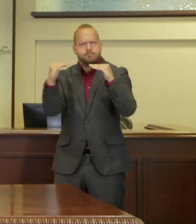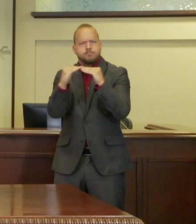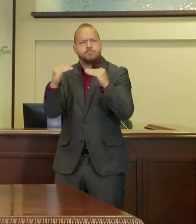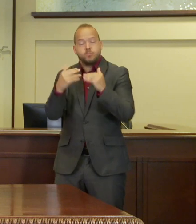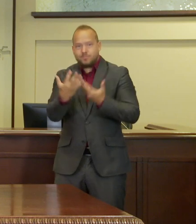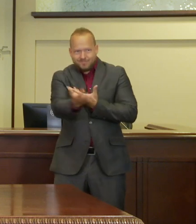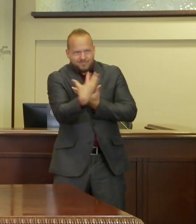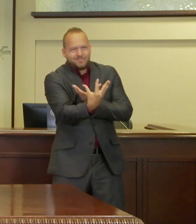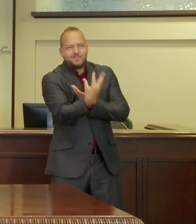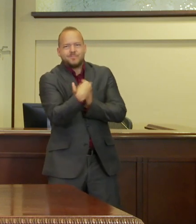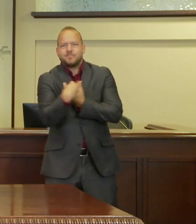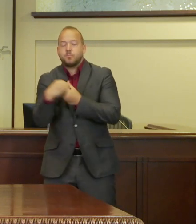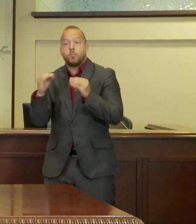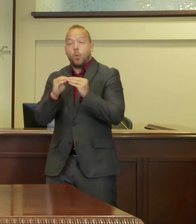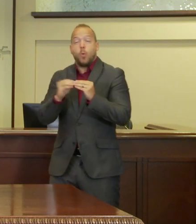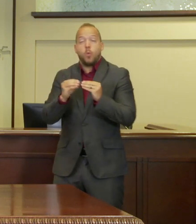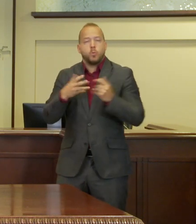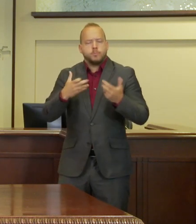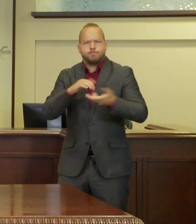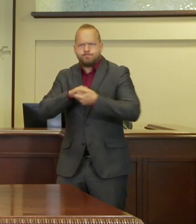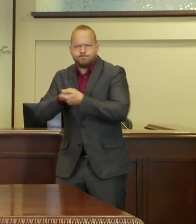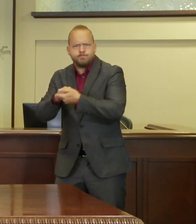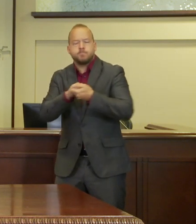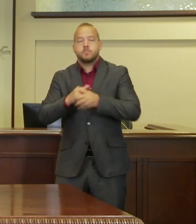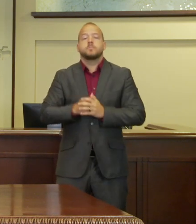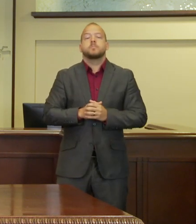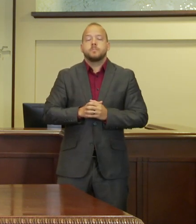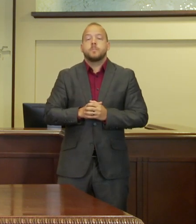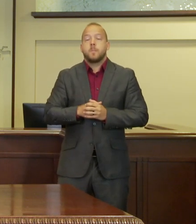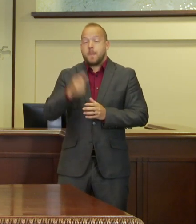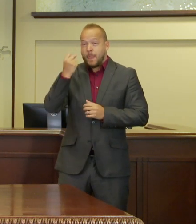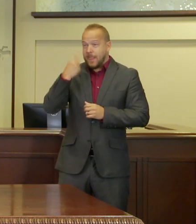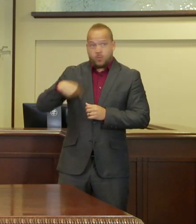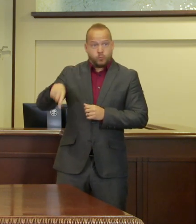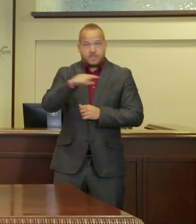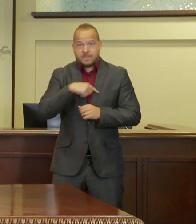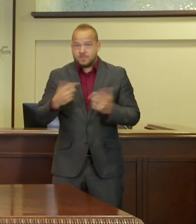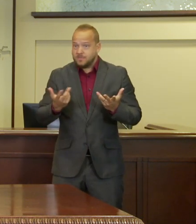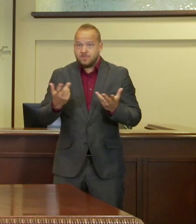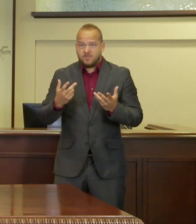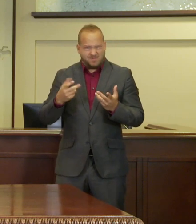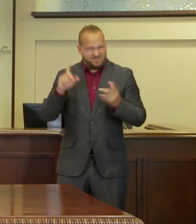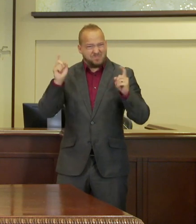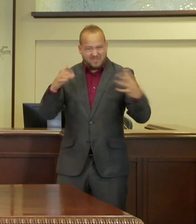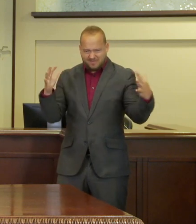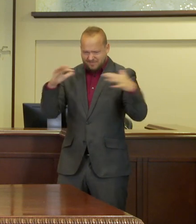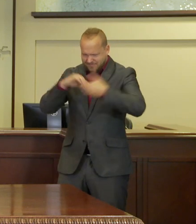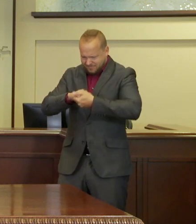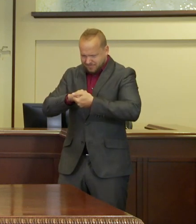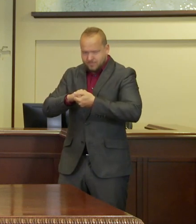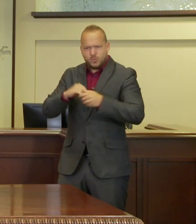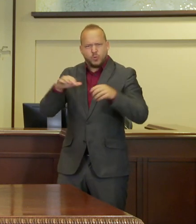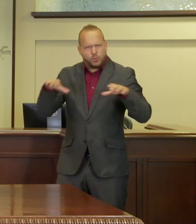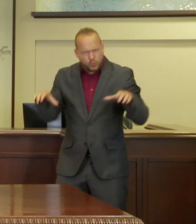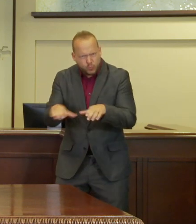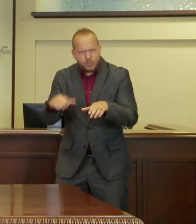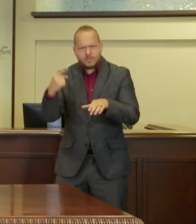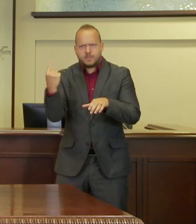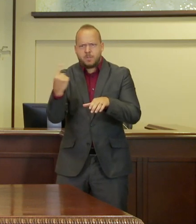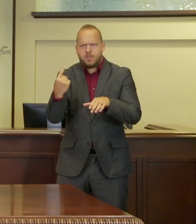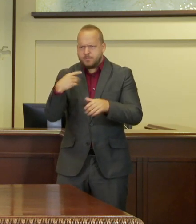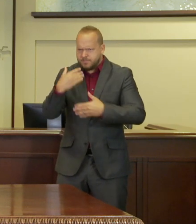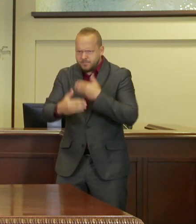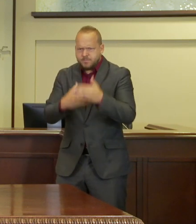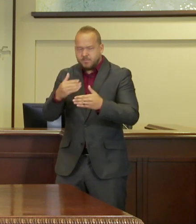And all of this is underscored by action. I feel a tremendous responsibility